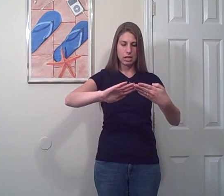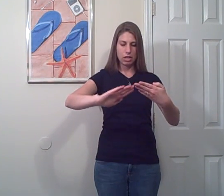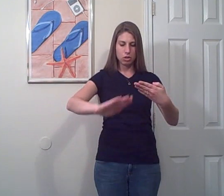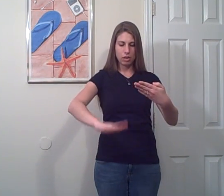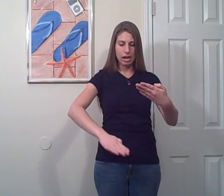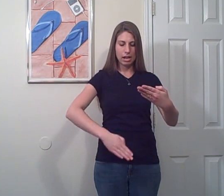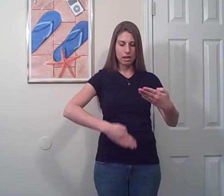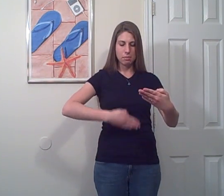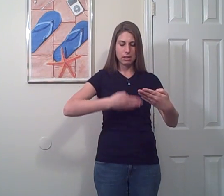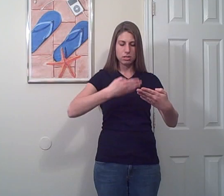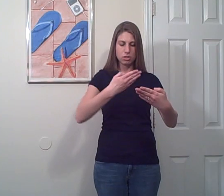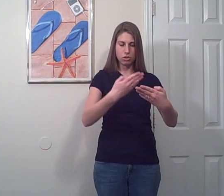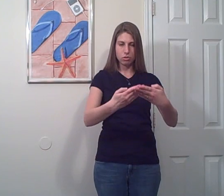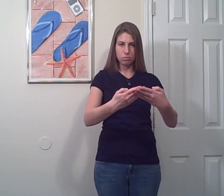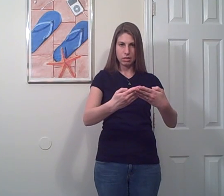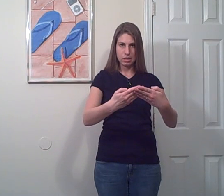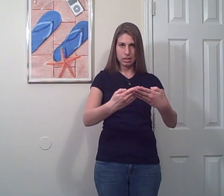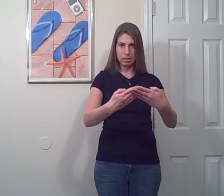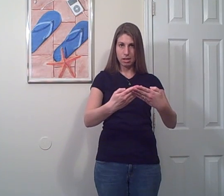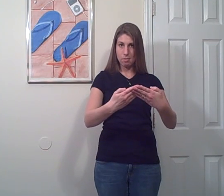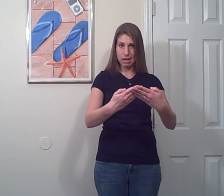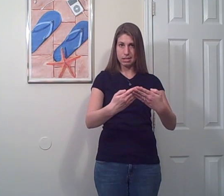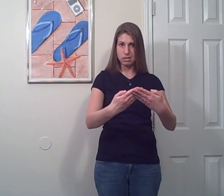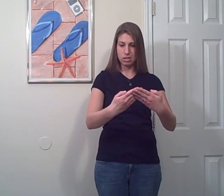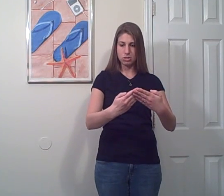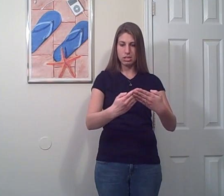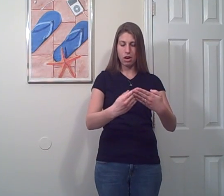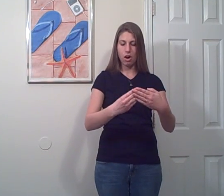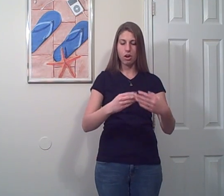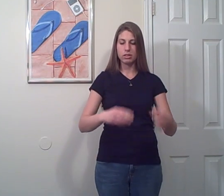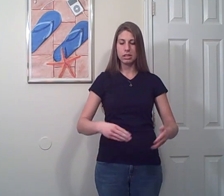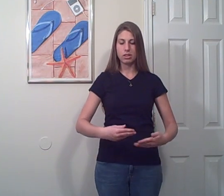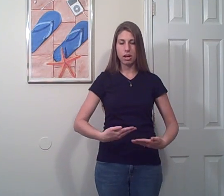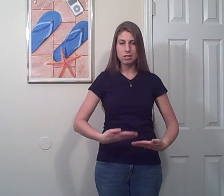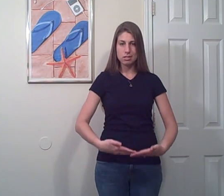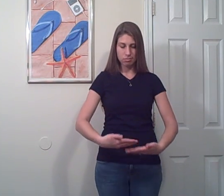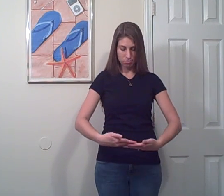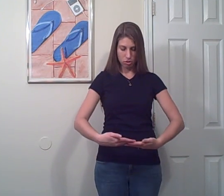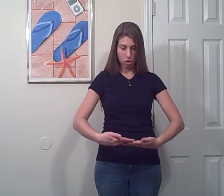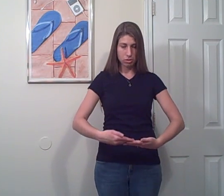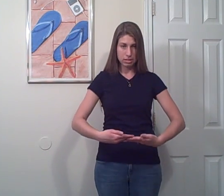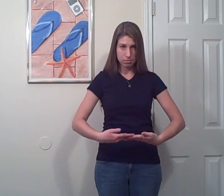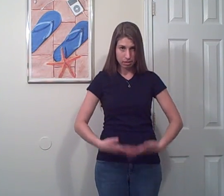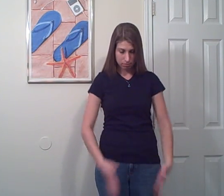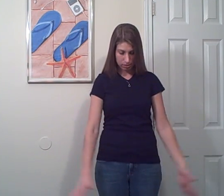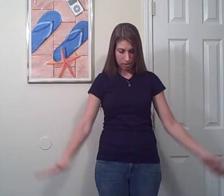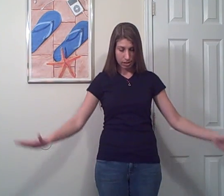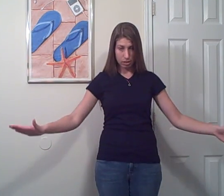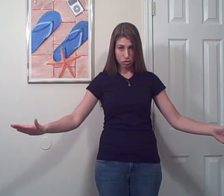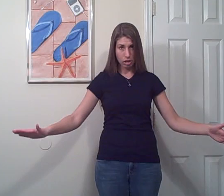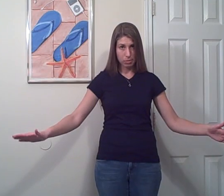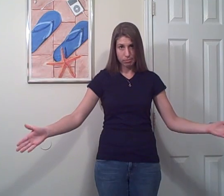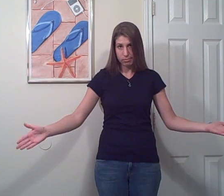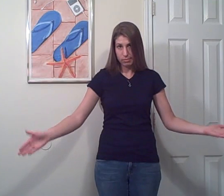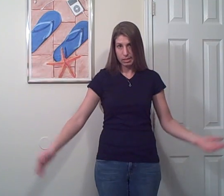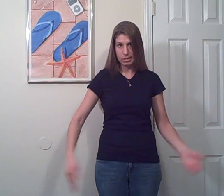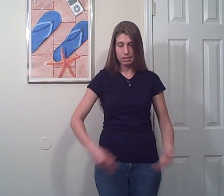and your right hand, make a circle and come back and touch. Now all lost, you're holding something and you drop it. It's